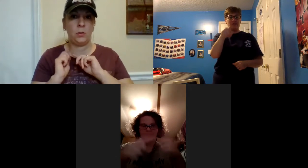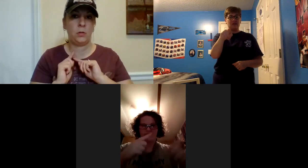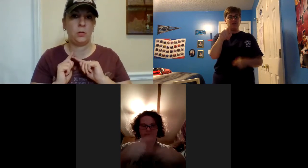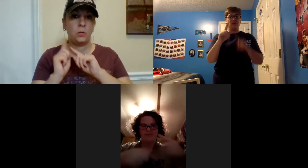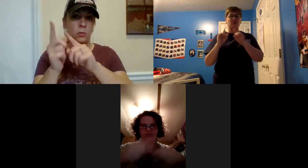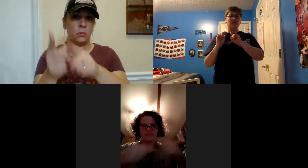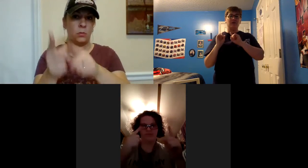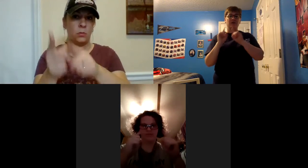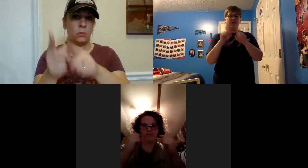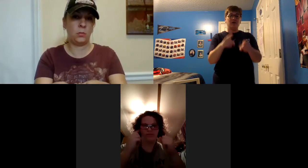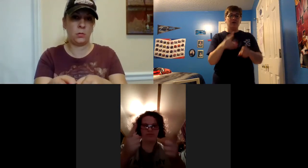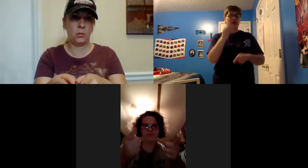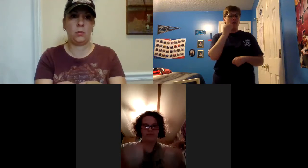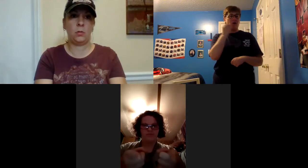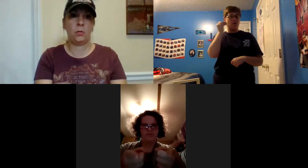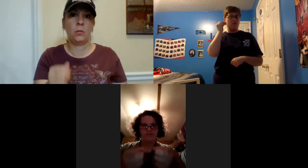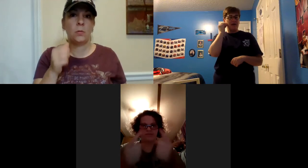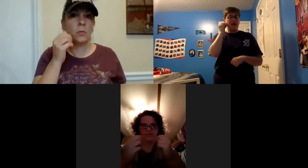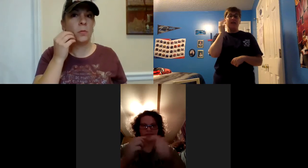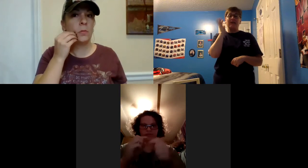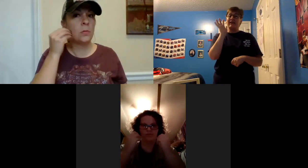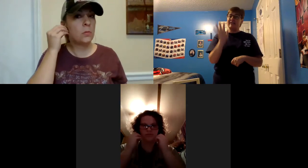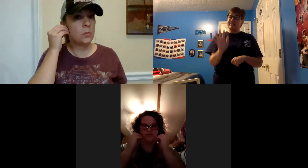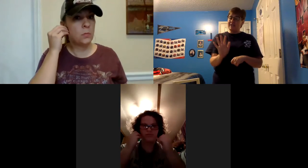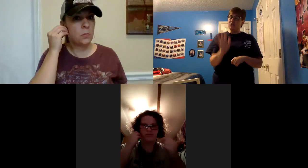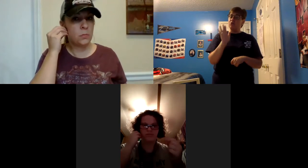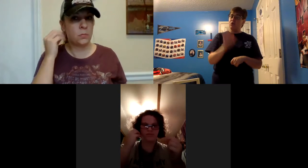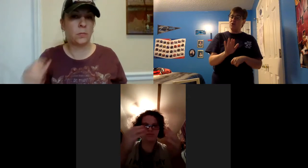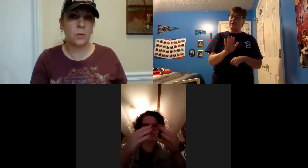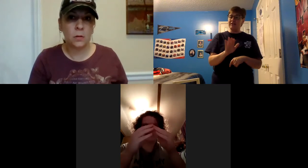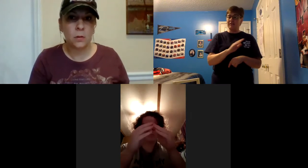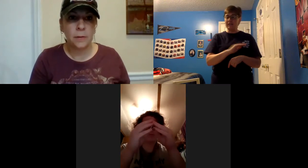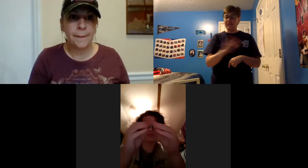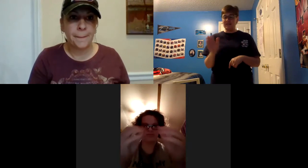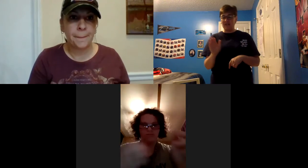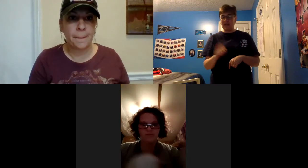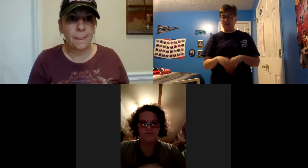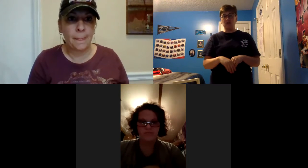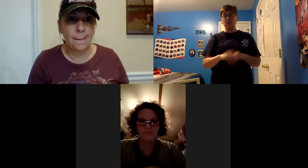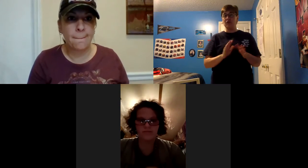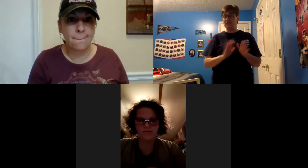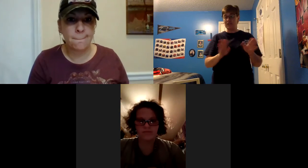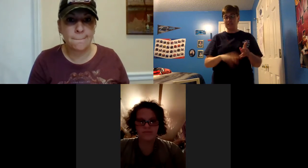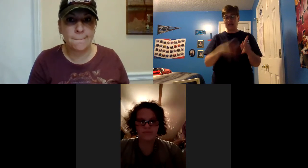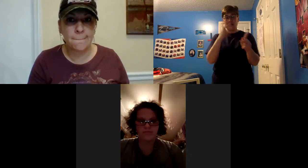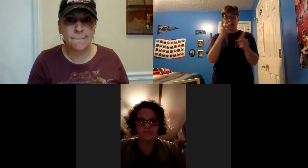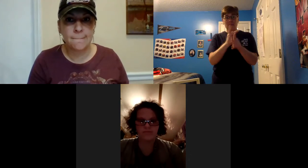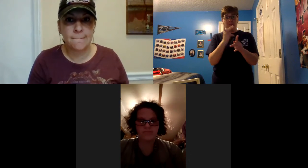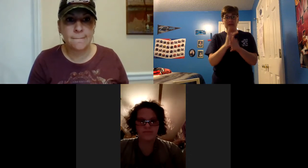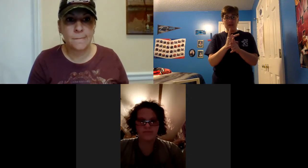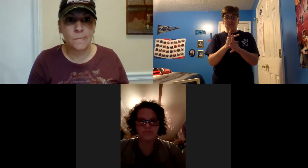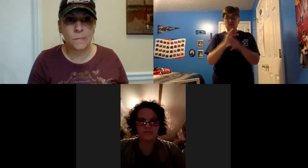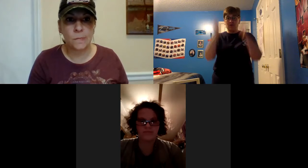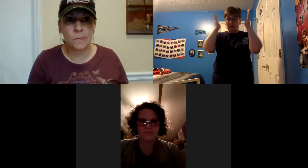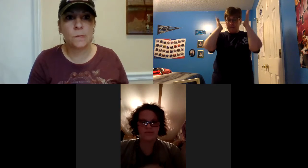when you go home. Now, like I said, you could leave stuff out. You could just say,